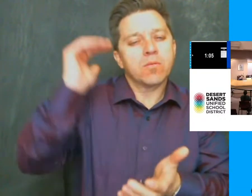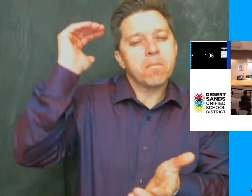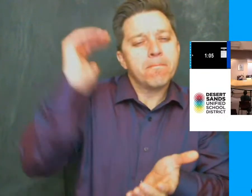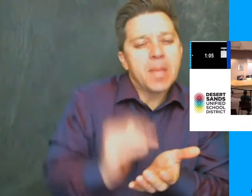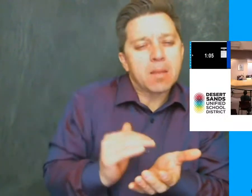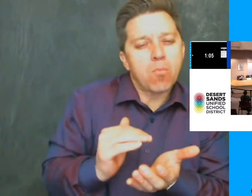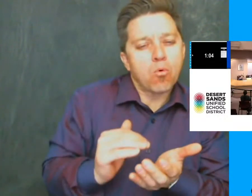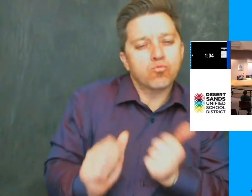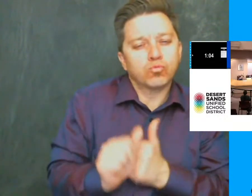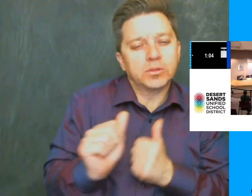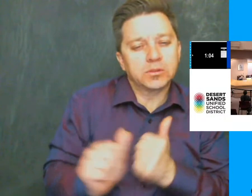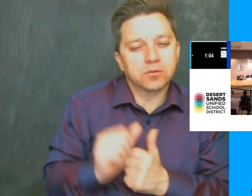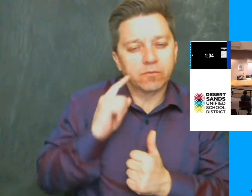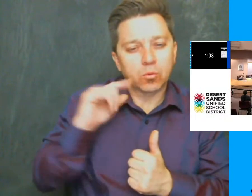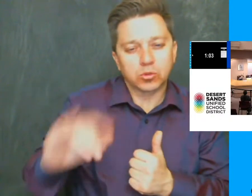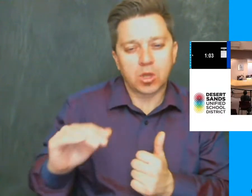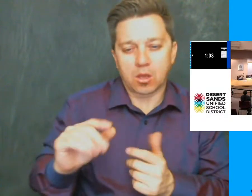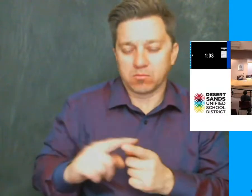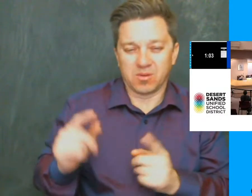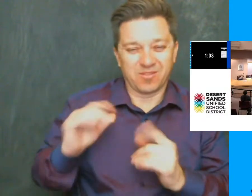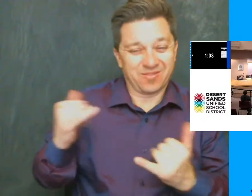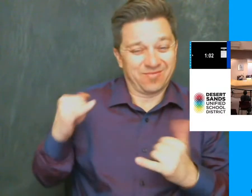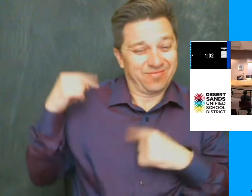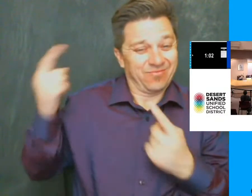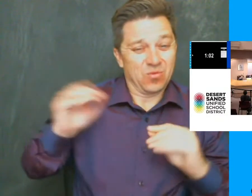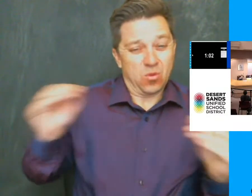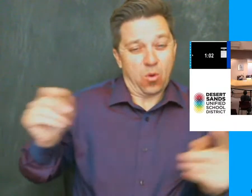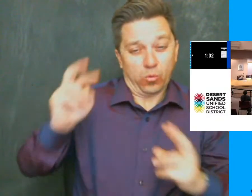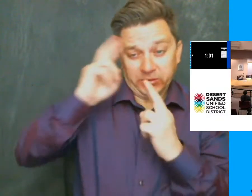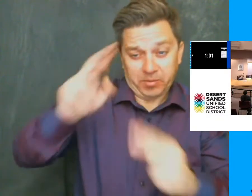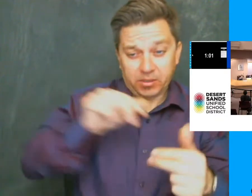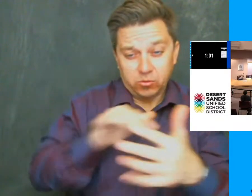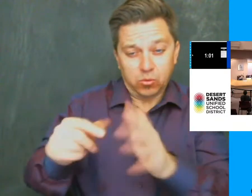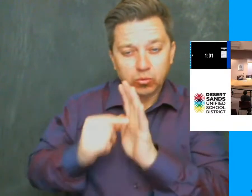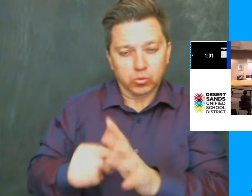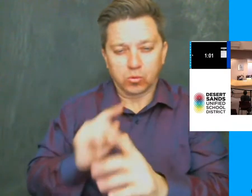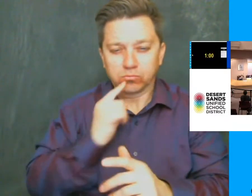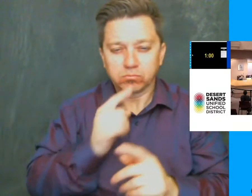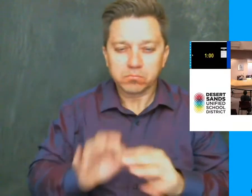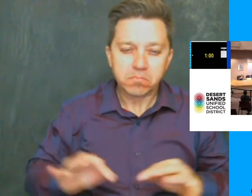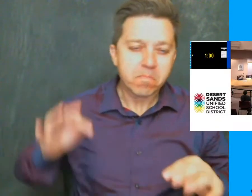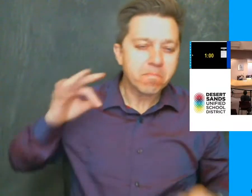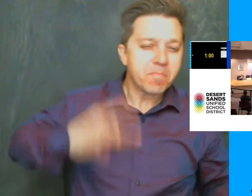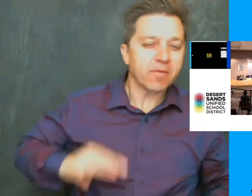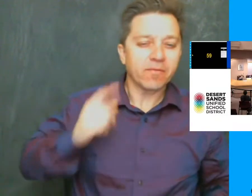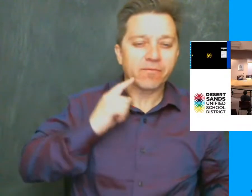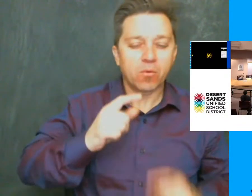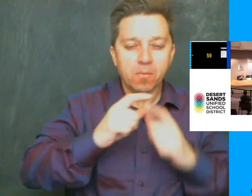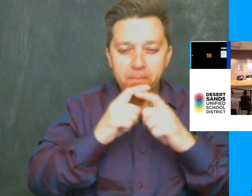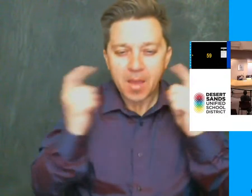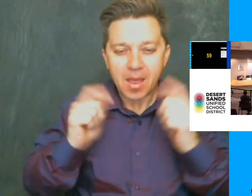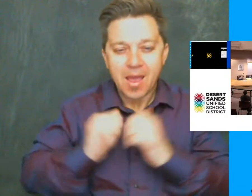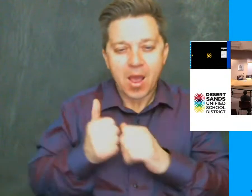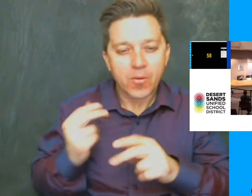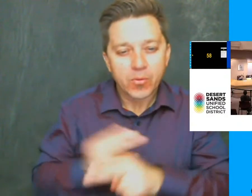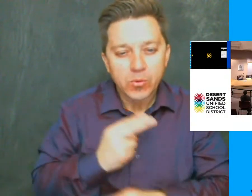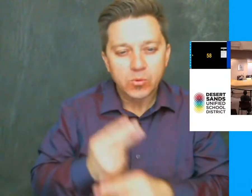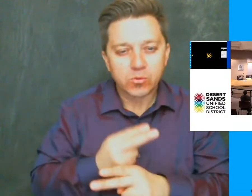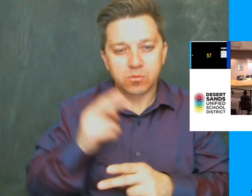of today, there is no respected study that shows significant benefits of masks the way they're used by